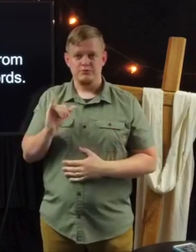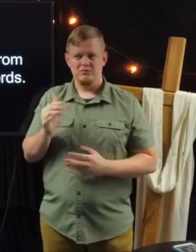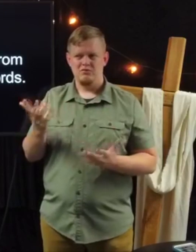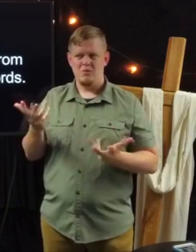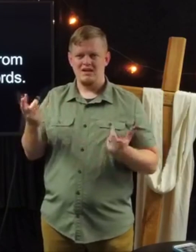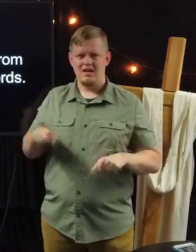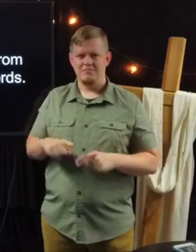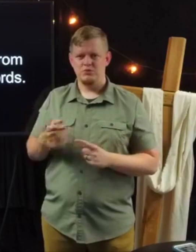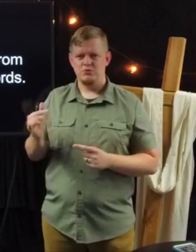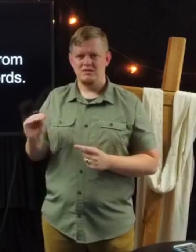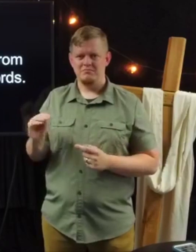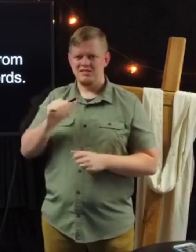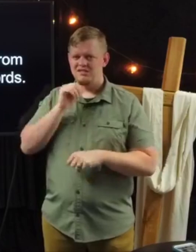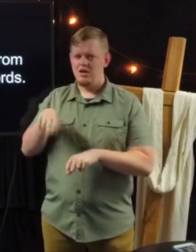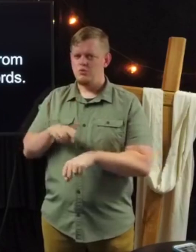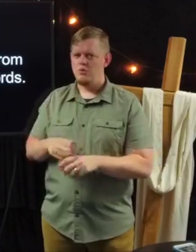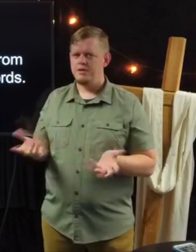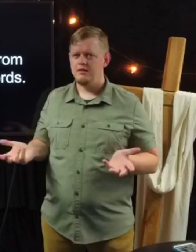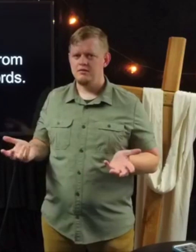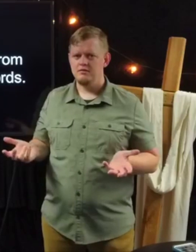of fear as well. What has happened to that person? This is not normal.